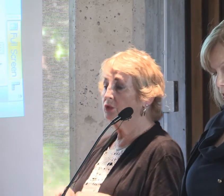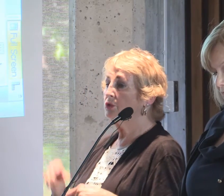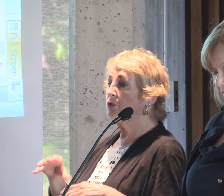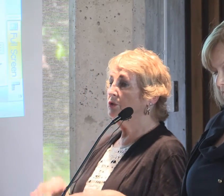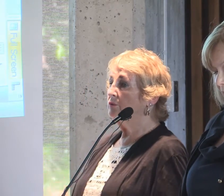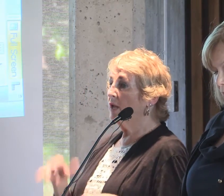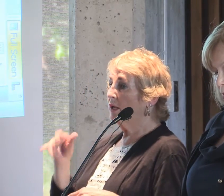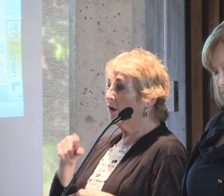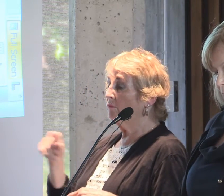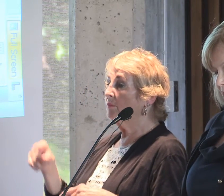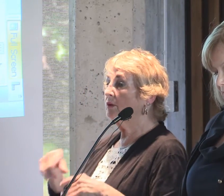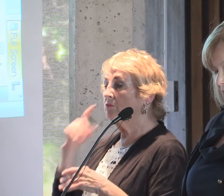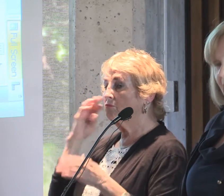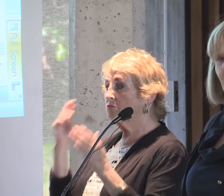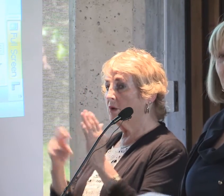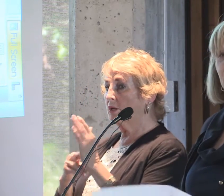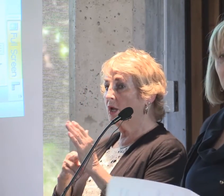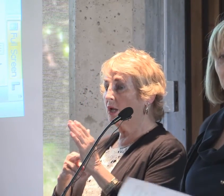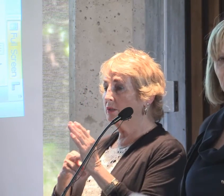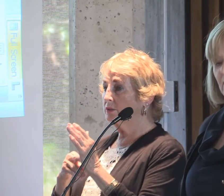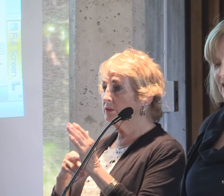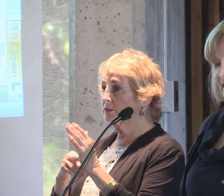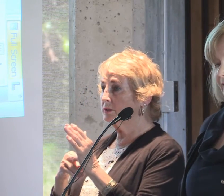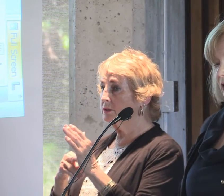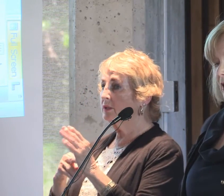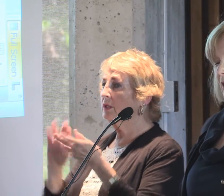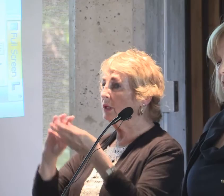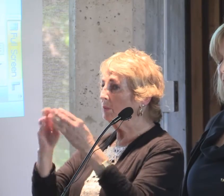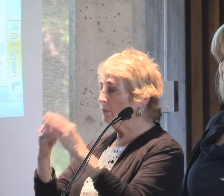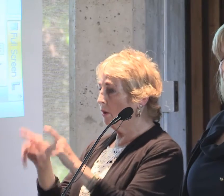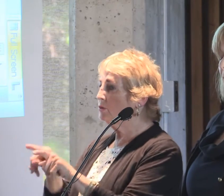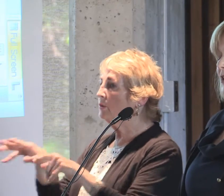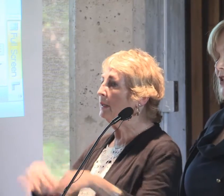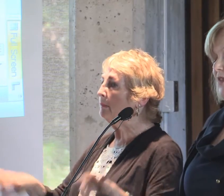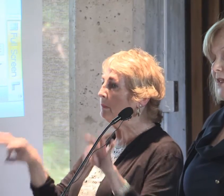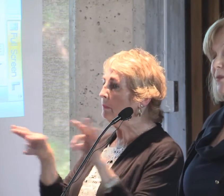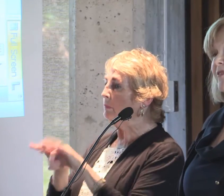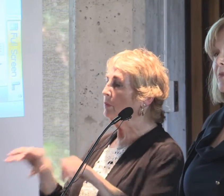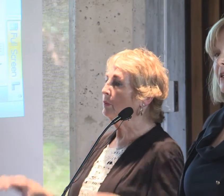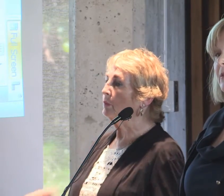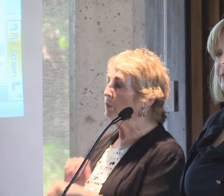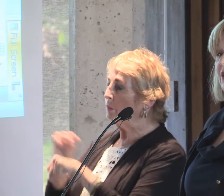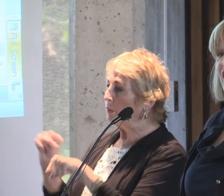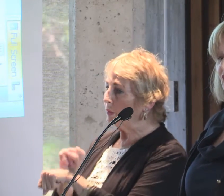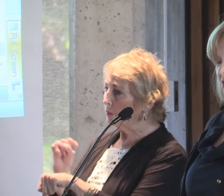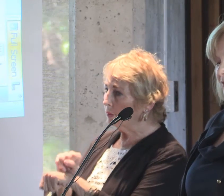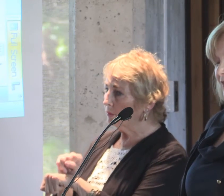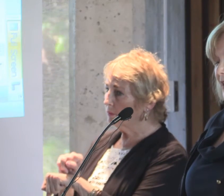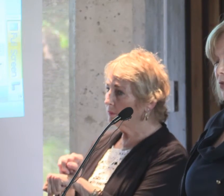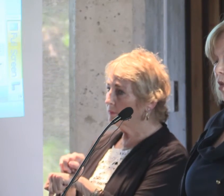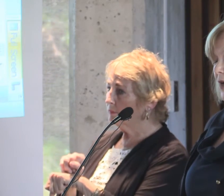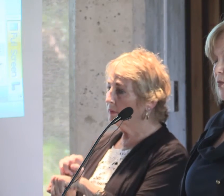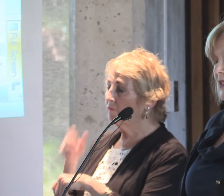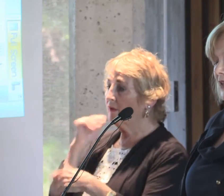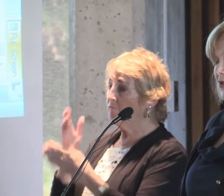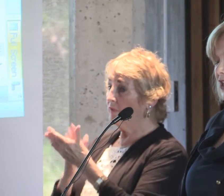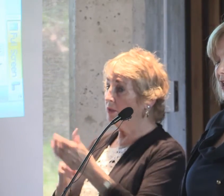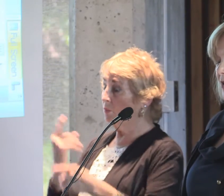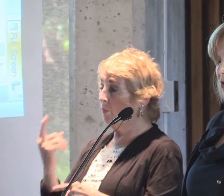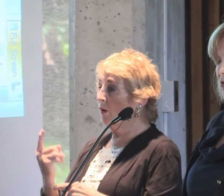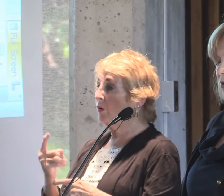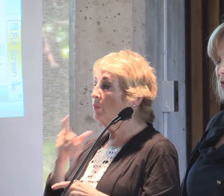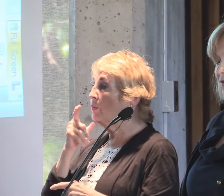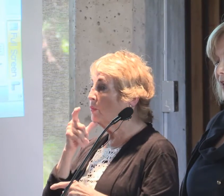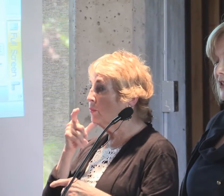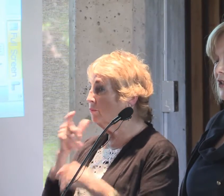the importance of the work being done at the community level. Much of the implementation of Phase 1 was